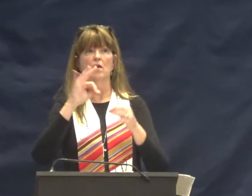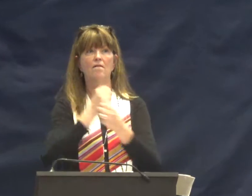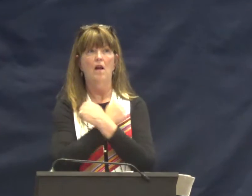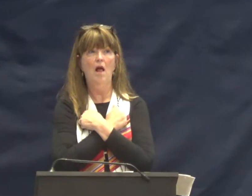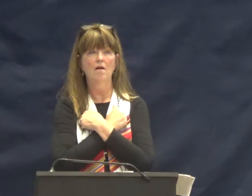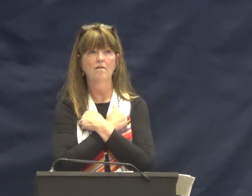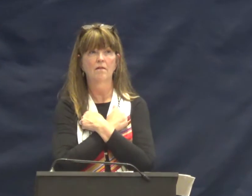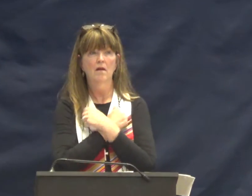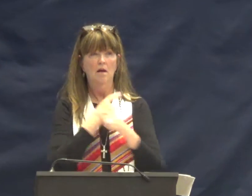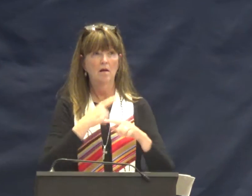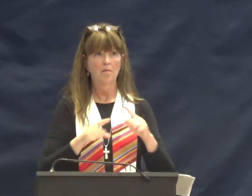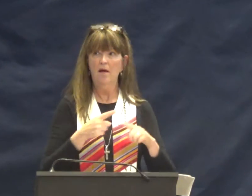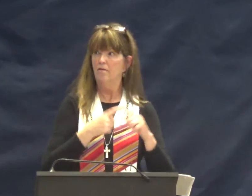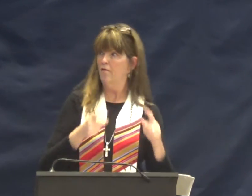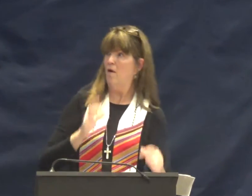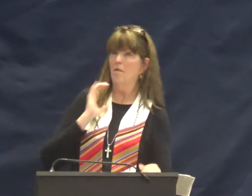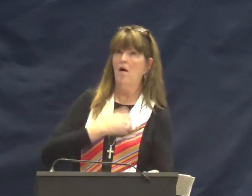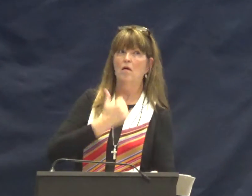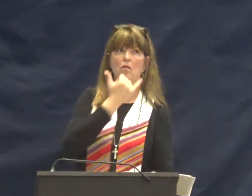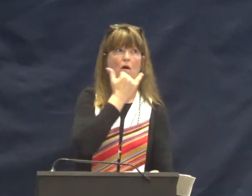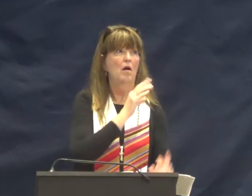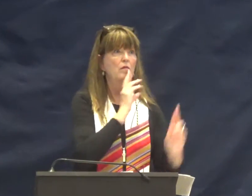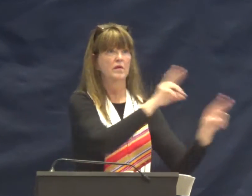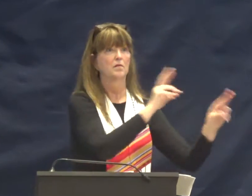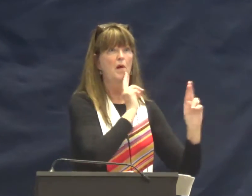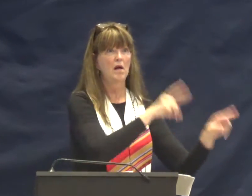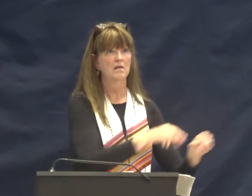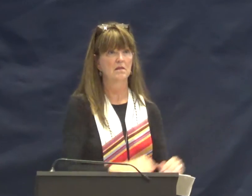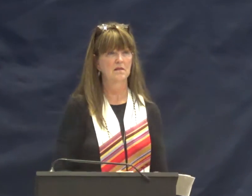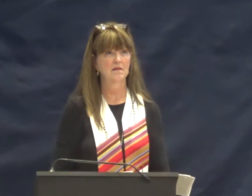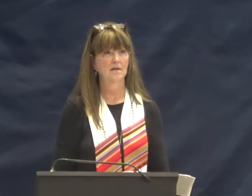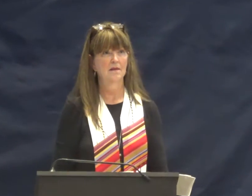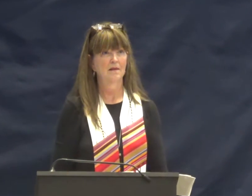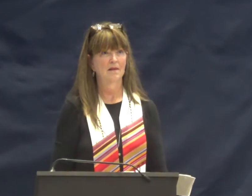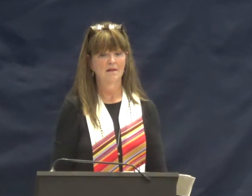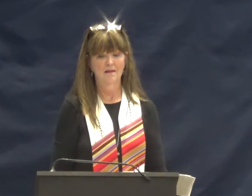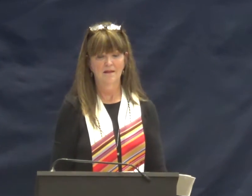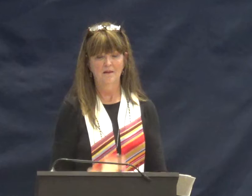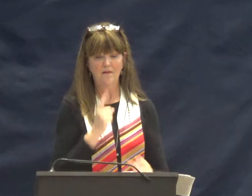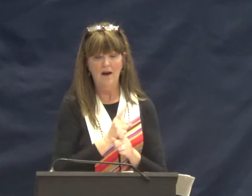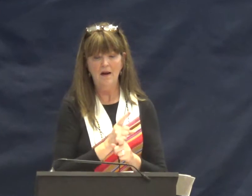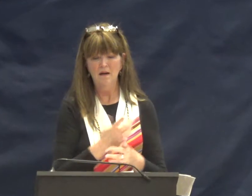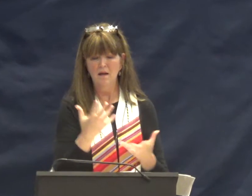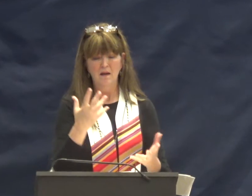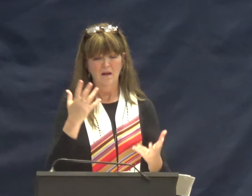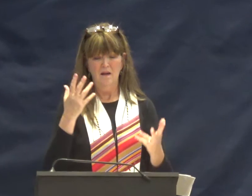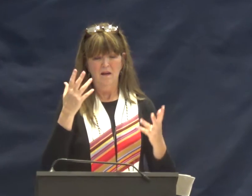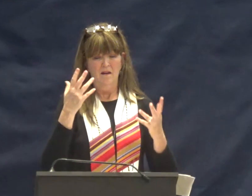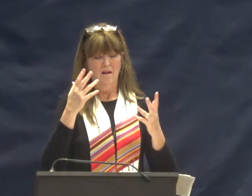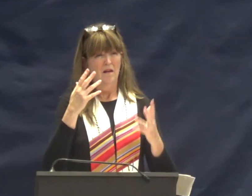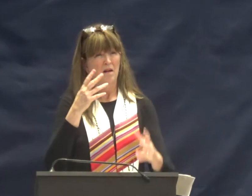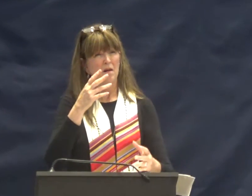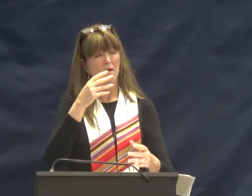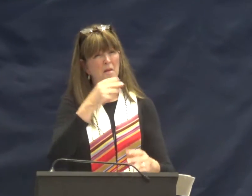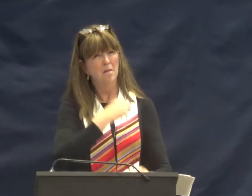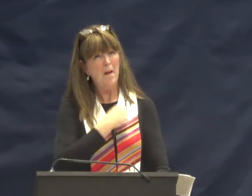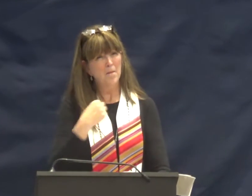Not from Jesus' message of love, but from our wrong responses,